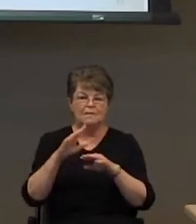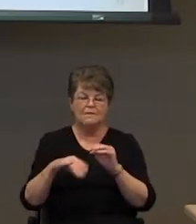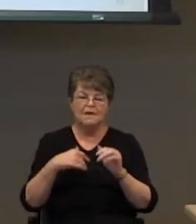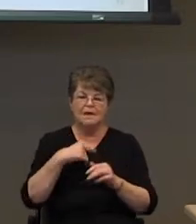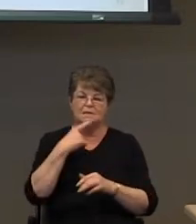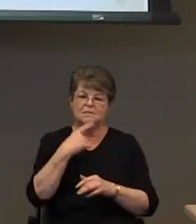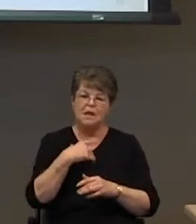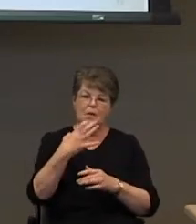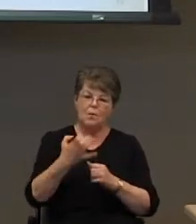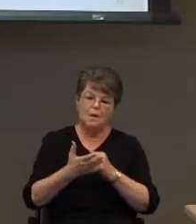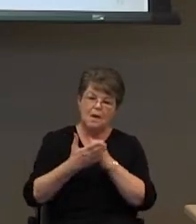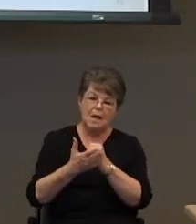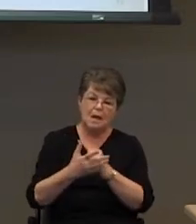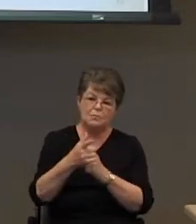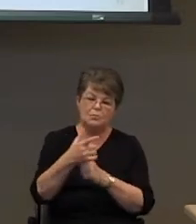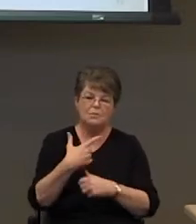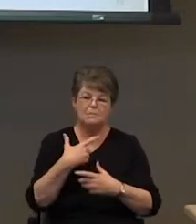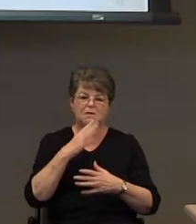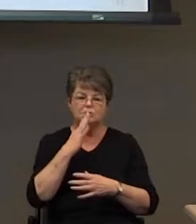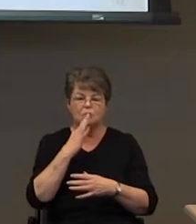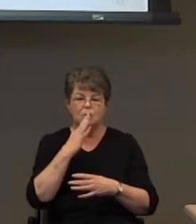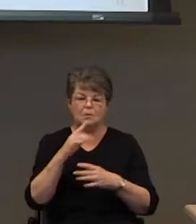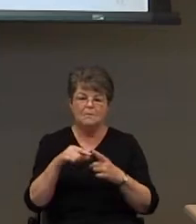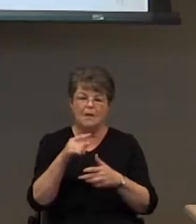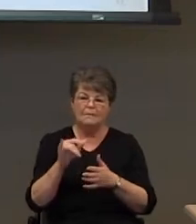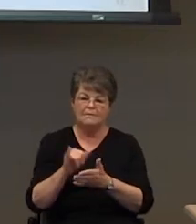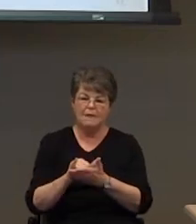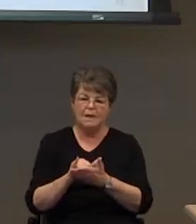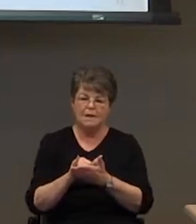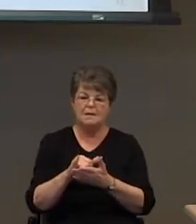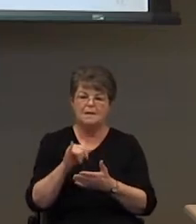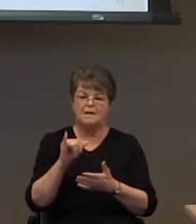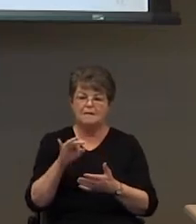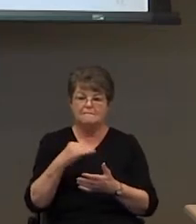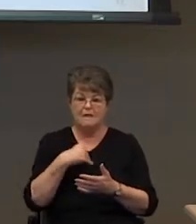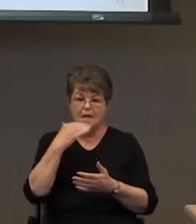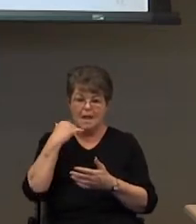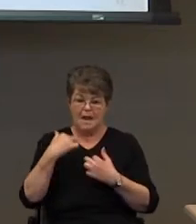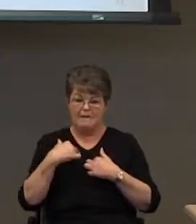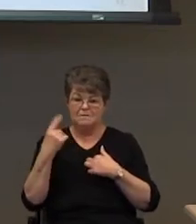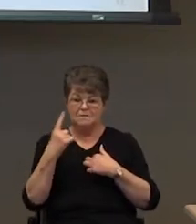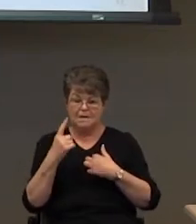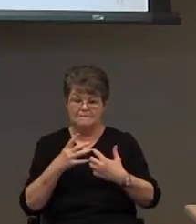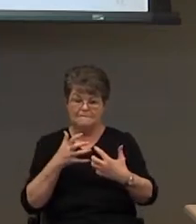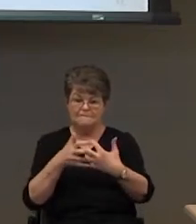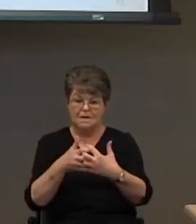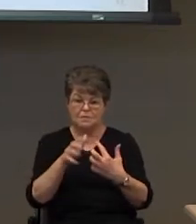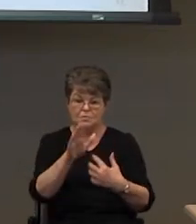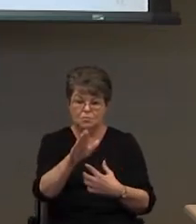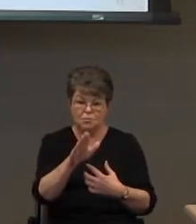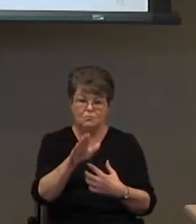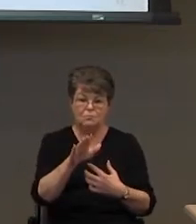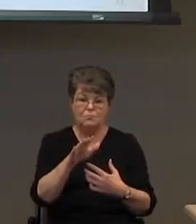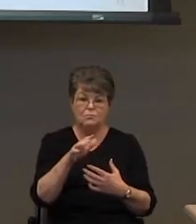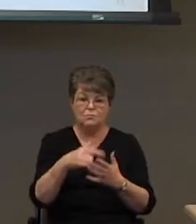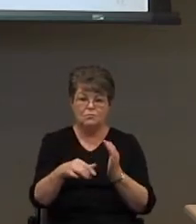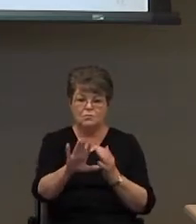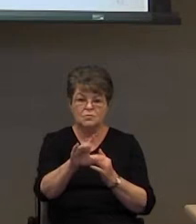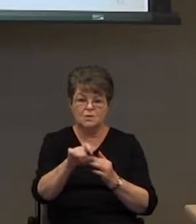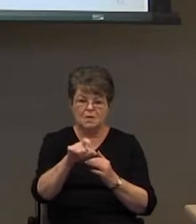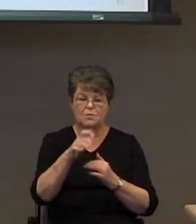to you and say, I want to help you, let's talk about this. And when I have something that I know fits your bill, then we'll be able to move forward with